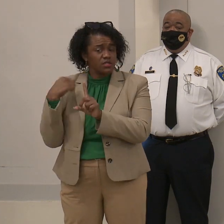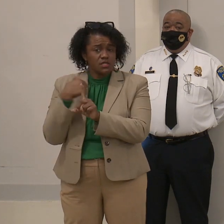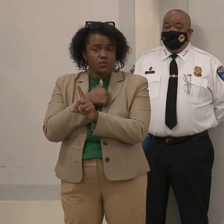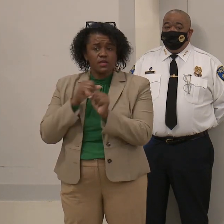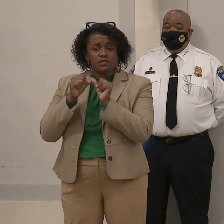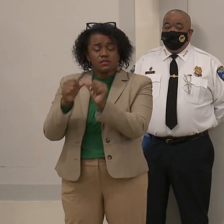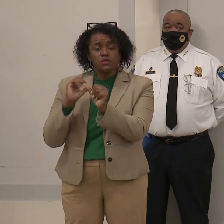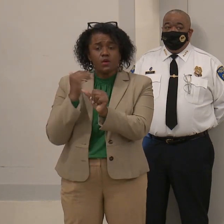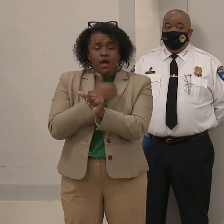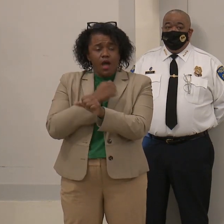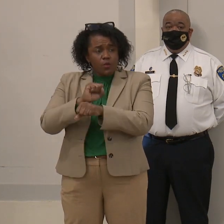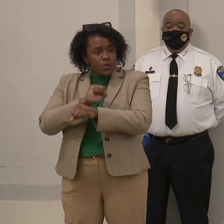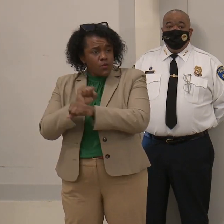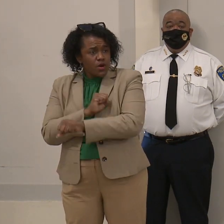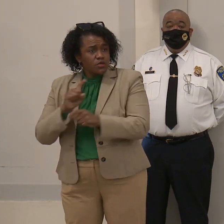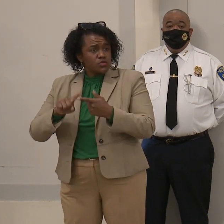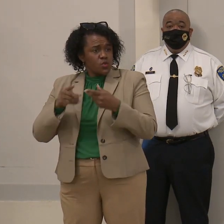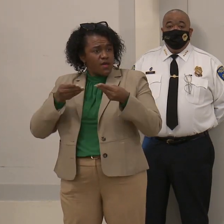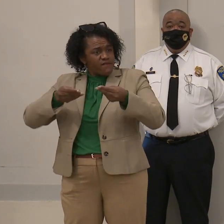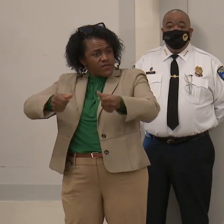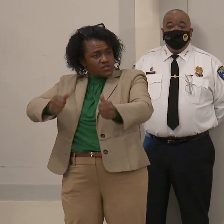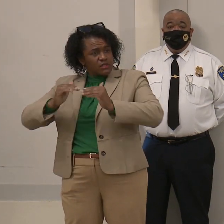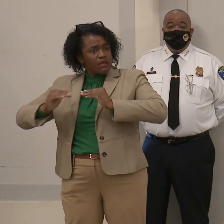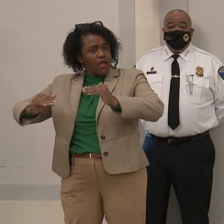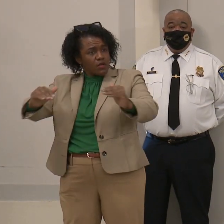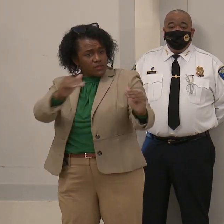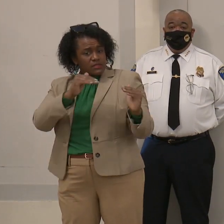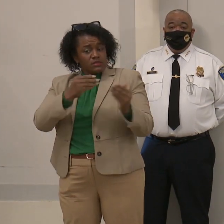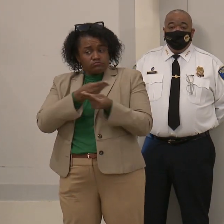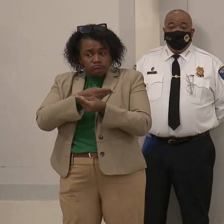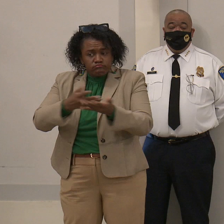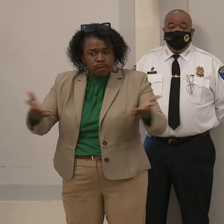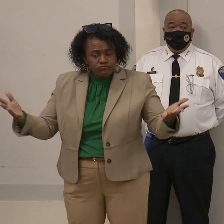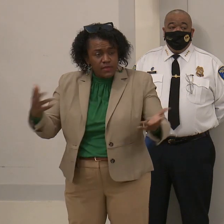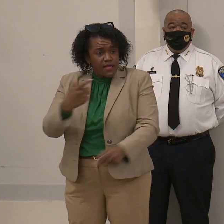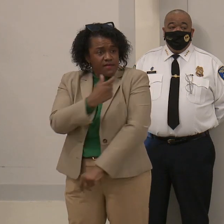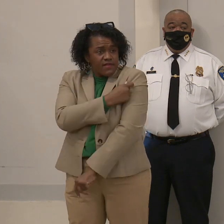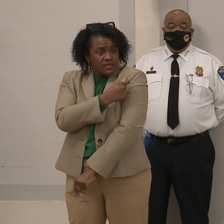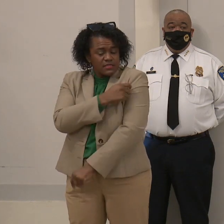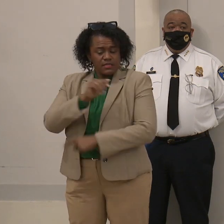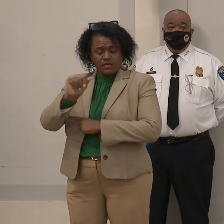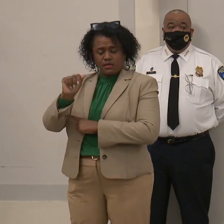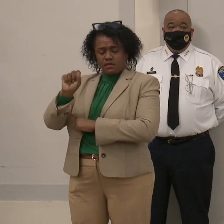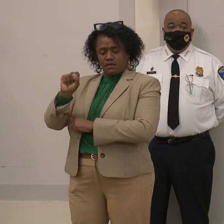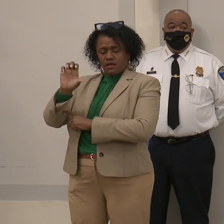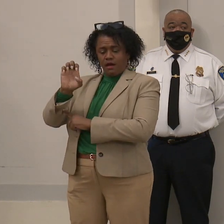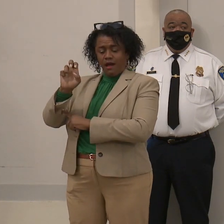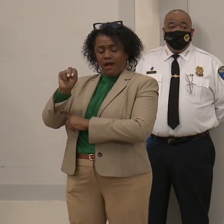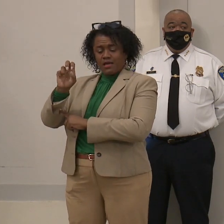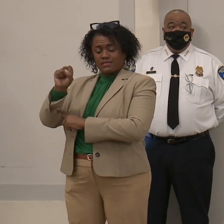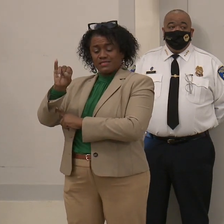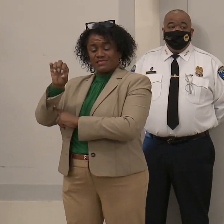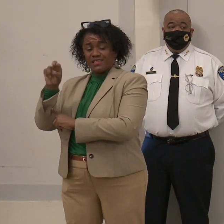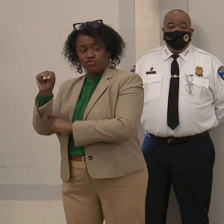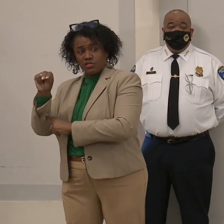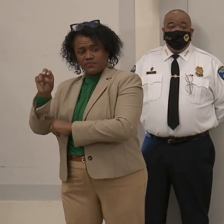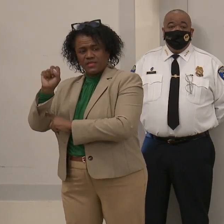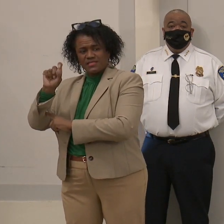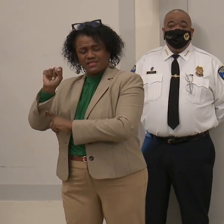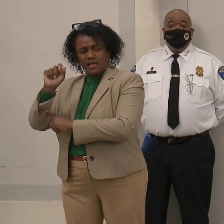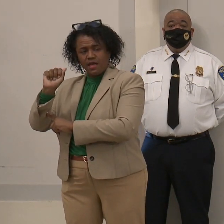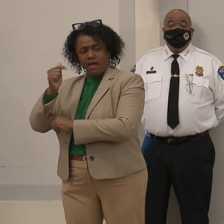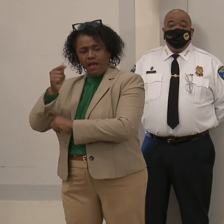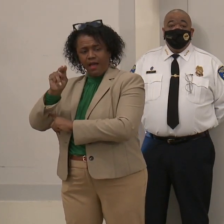our efforts to efficiently and equitably distribute the vaccine. Ascension St. Agnes is one of the first hospitals to come forward and offer